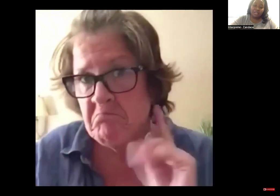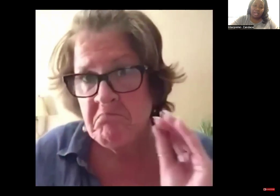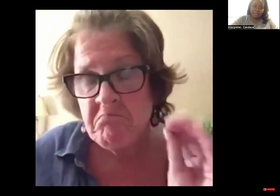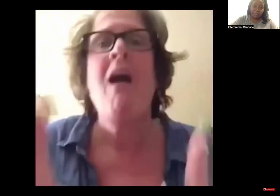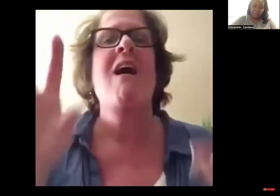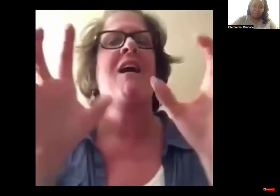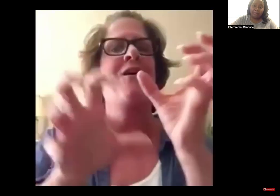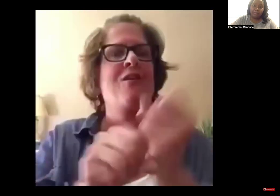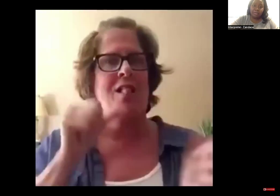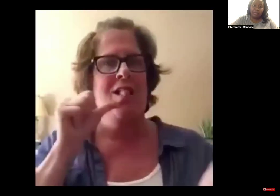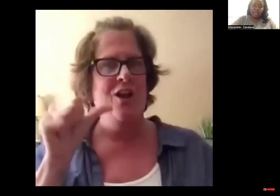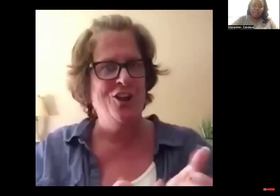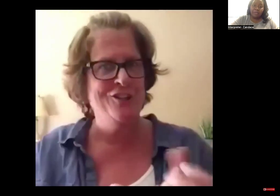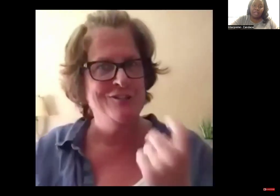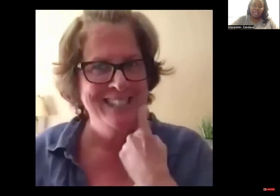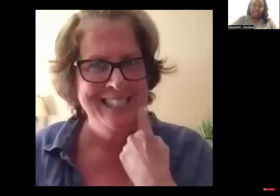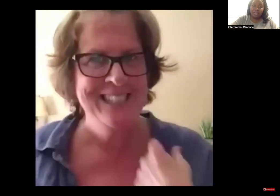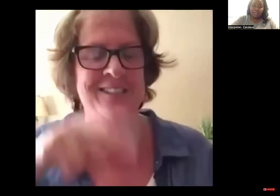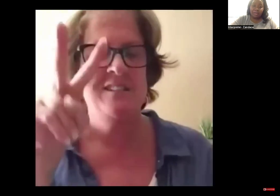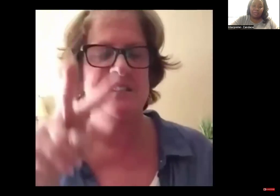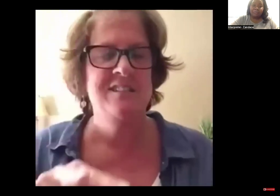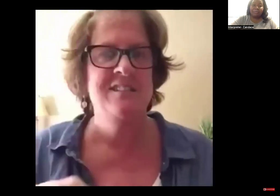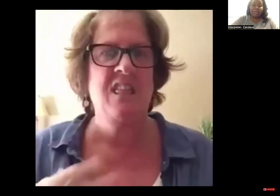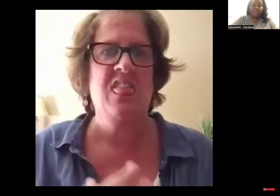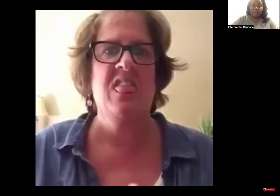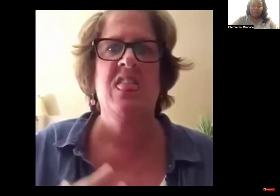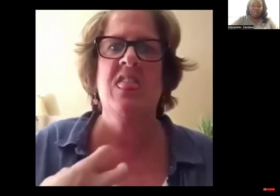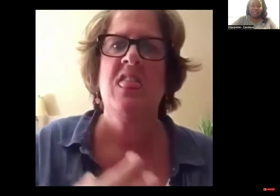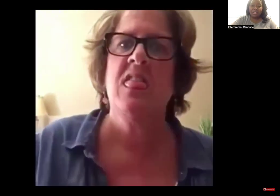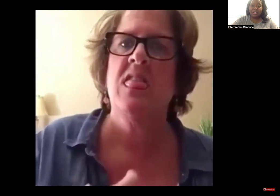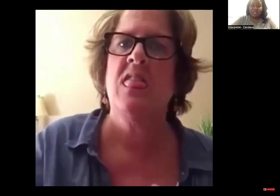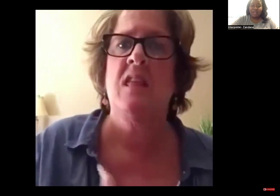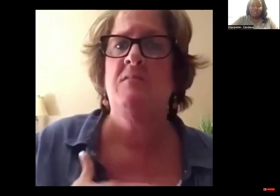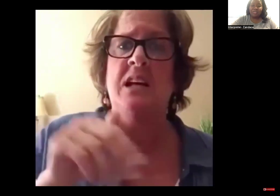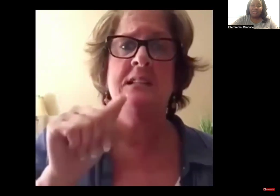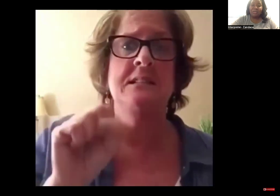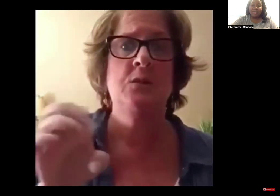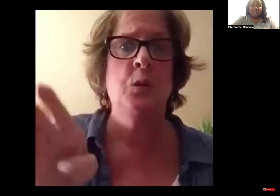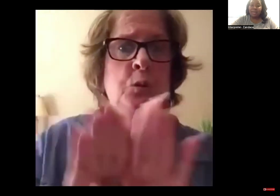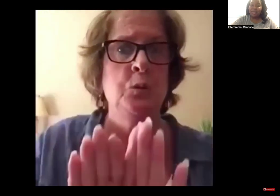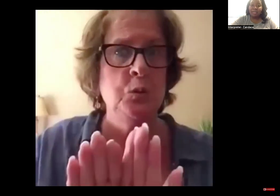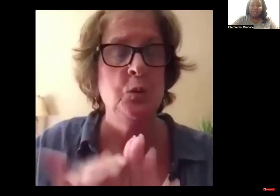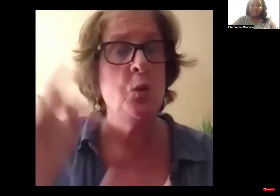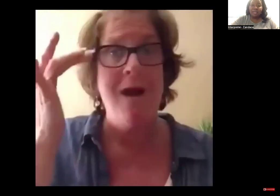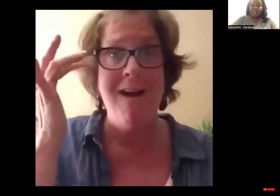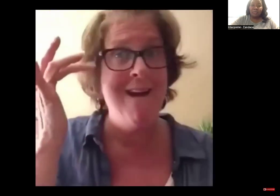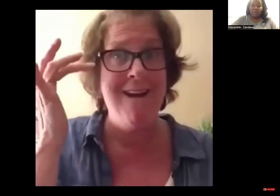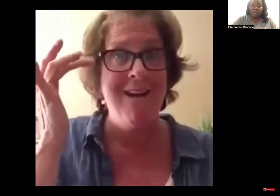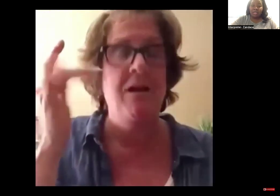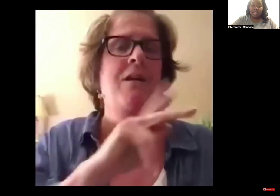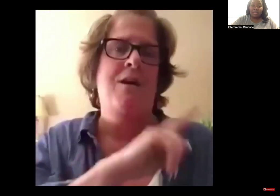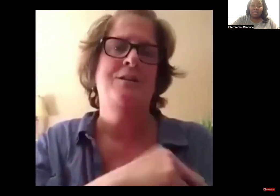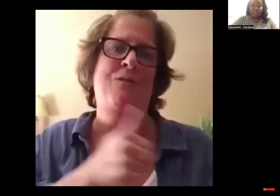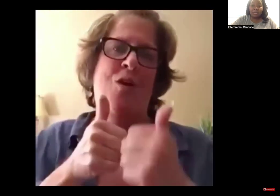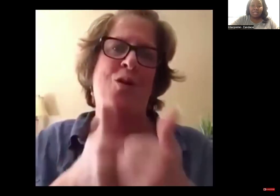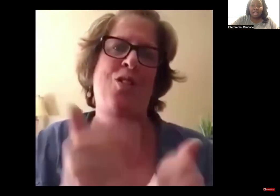that was there at the hospital. And we finally got a letter in the mail. And I was reading this letter and I was just so disgusted by it.